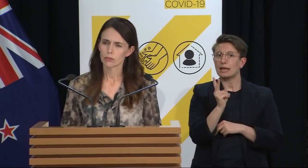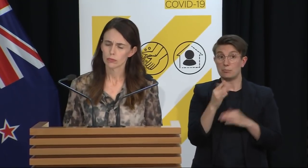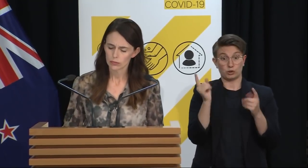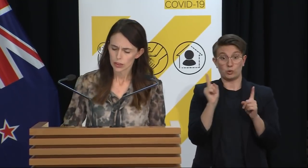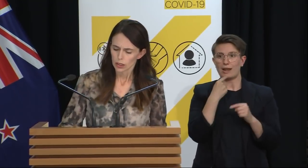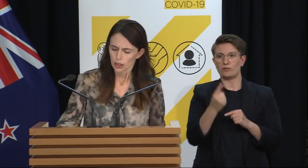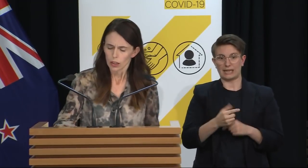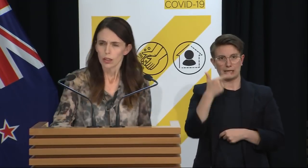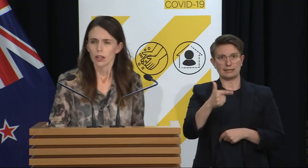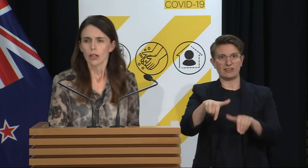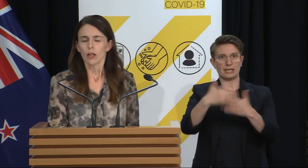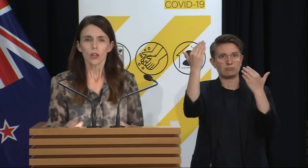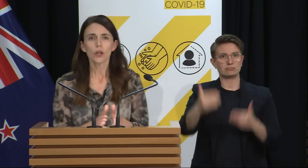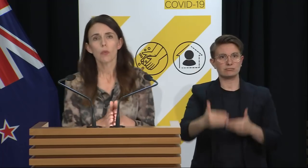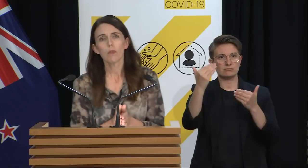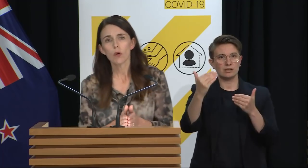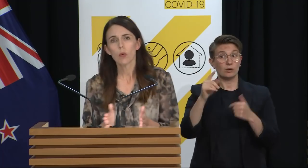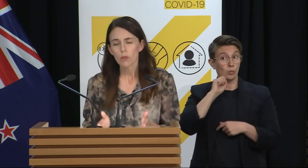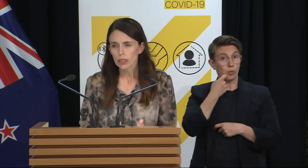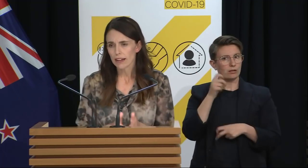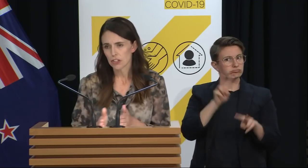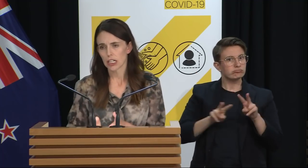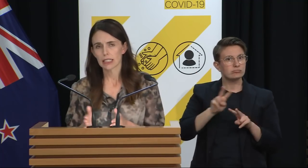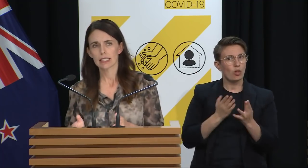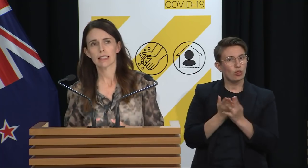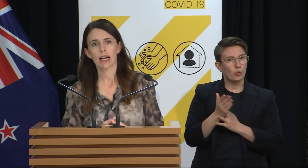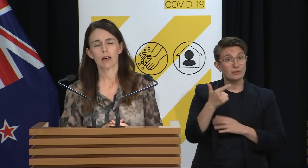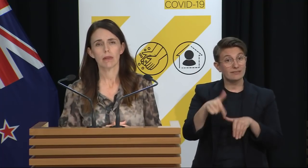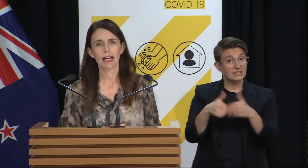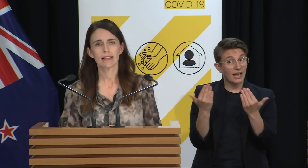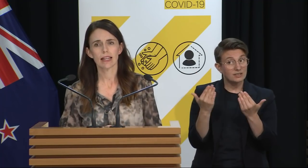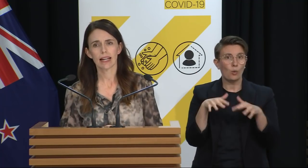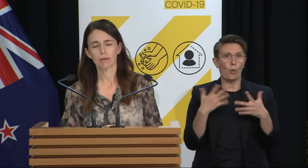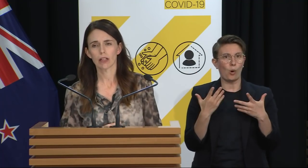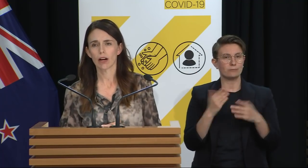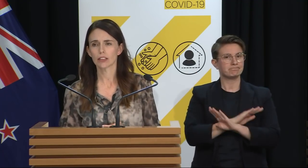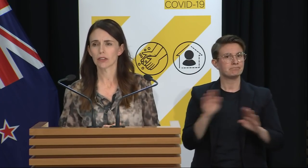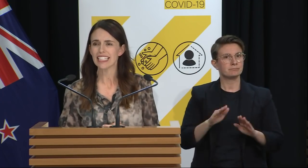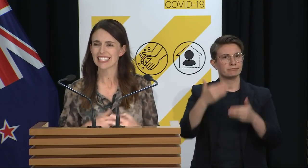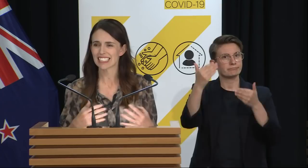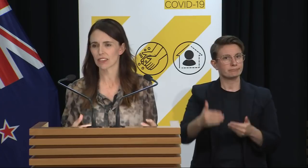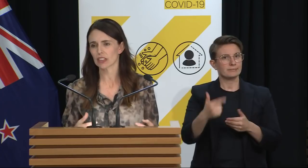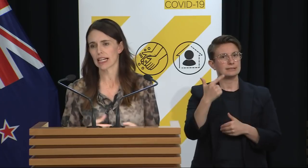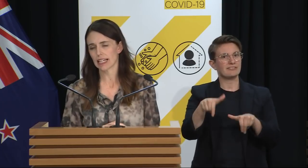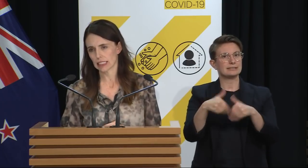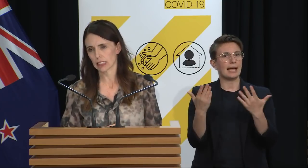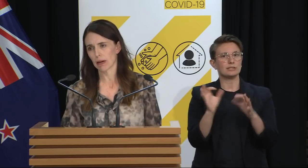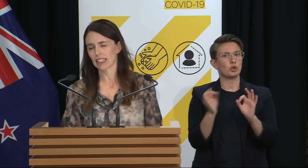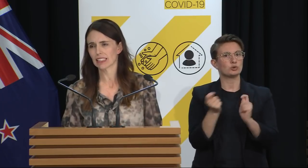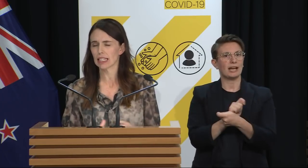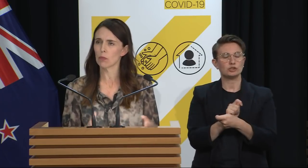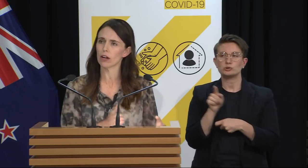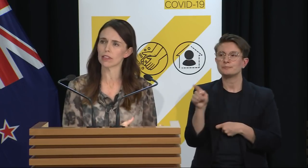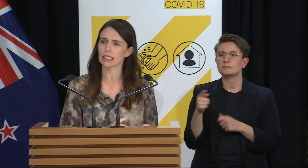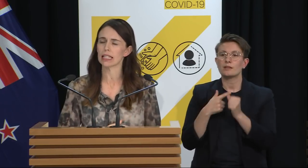no chance that it's going to be less than a 7-day? No, lockdown? we will have check-ins as a cabinet. I don't necessarily